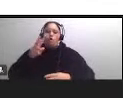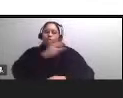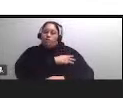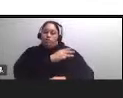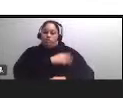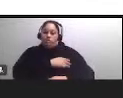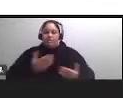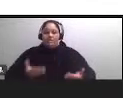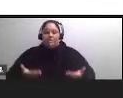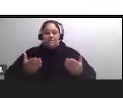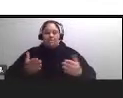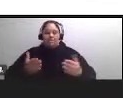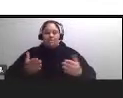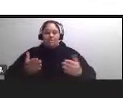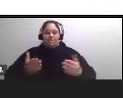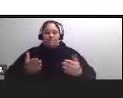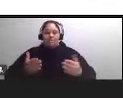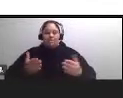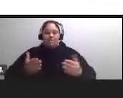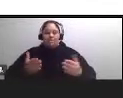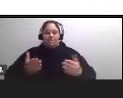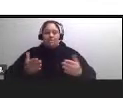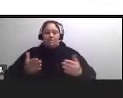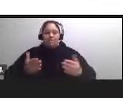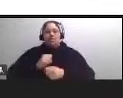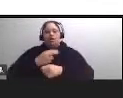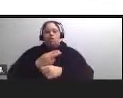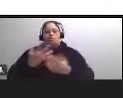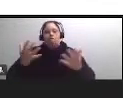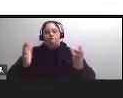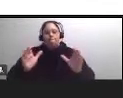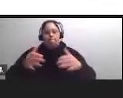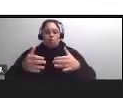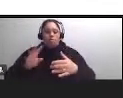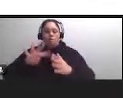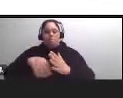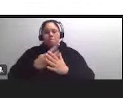the two-song Centre Stakeholder Forum, and this is a